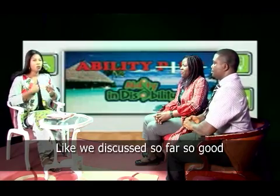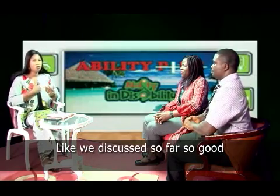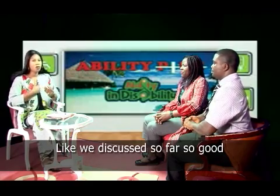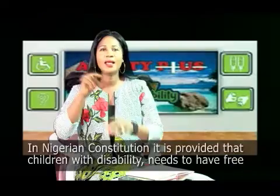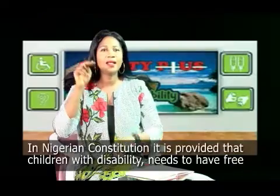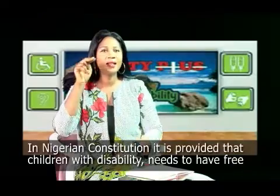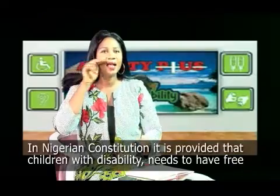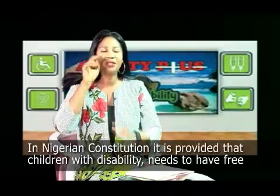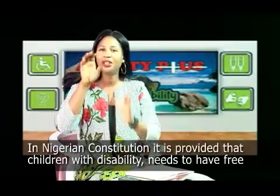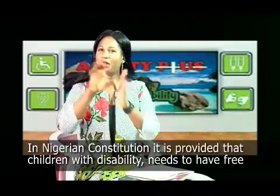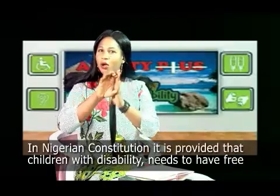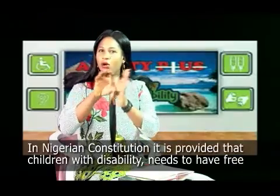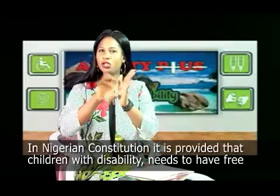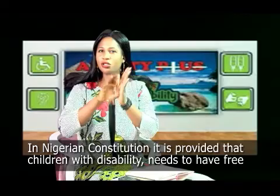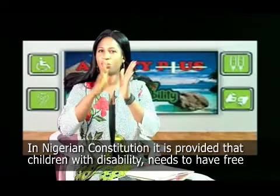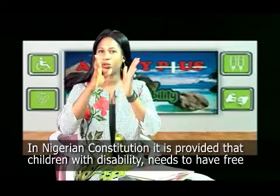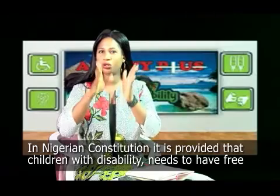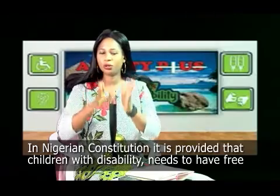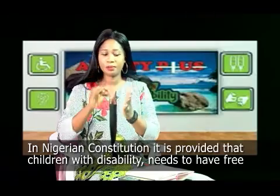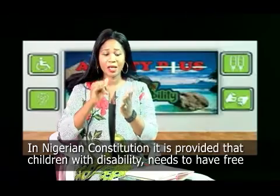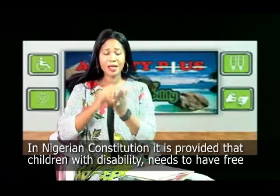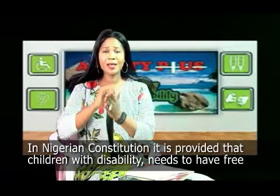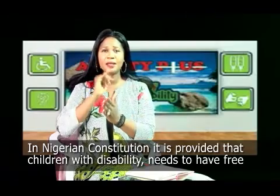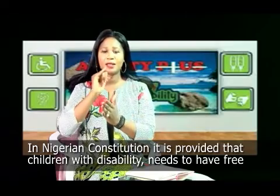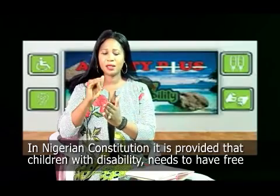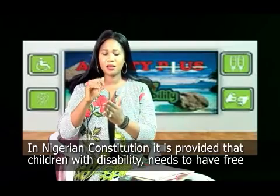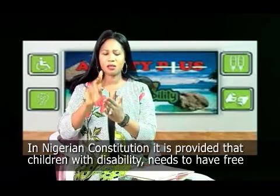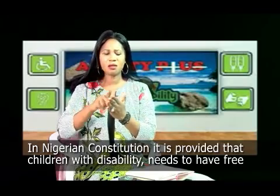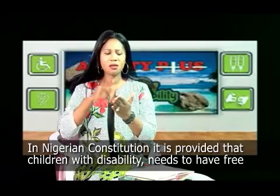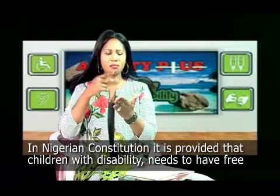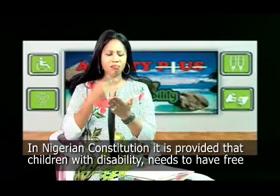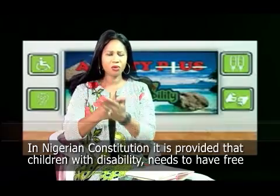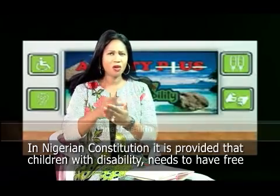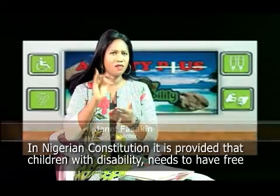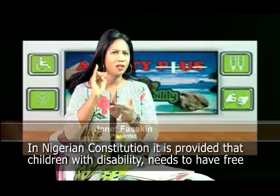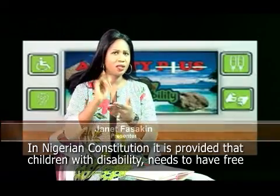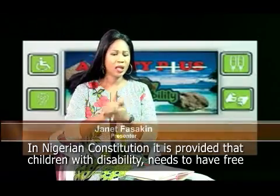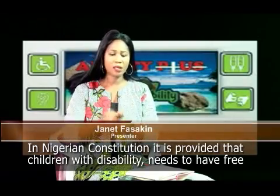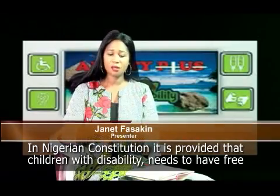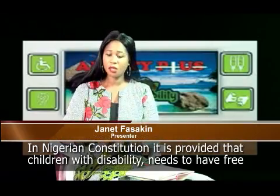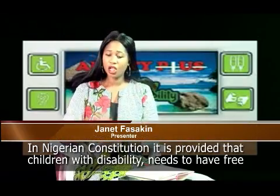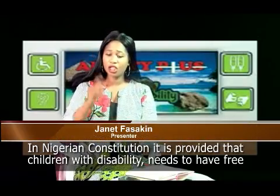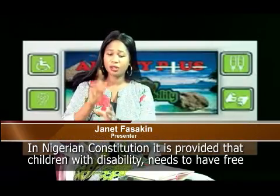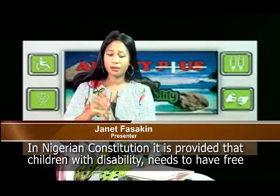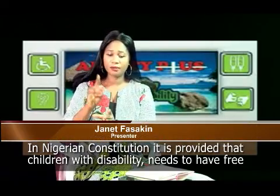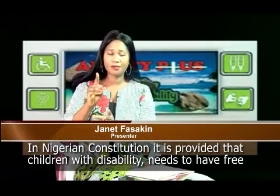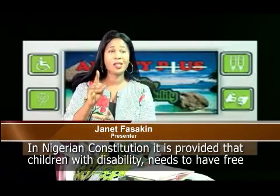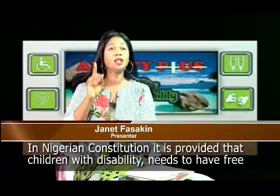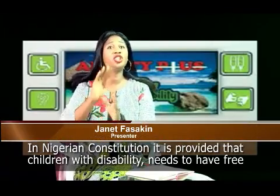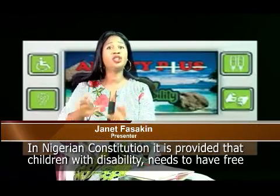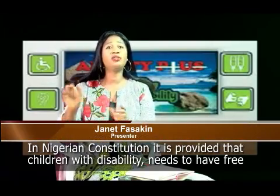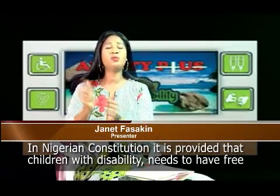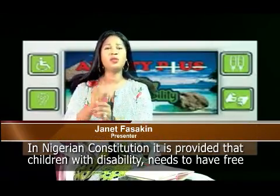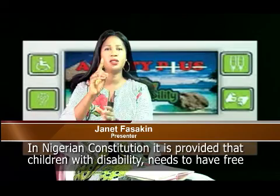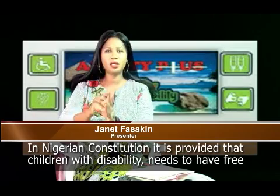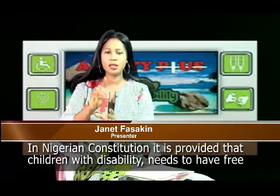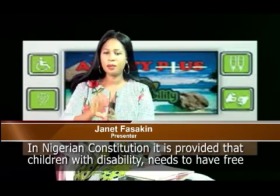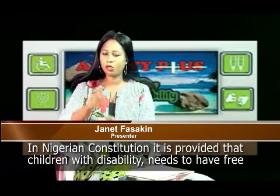In Nigerian constitution, It is provided that children